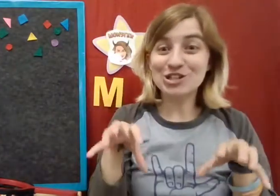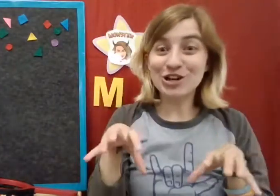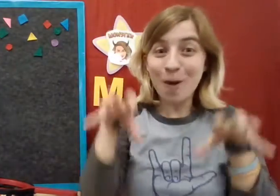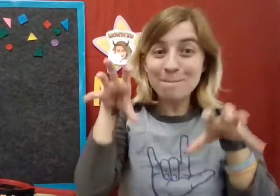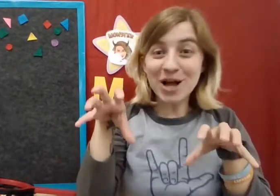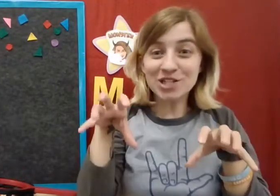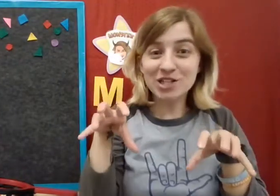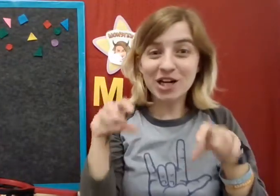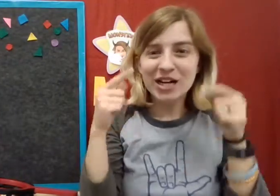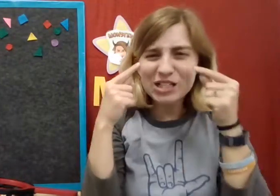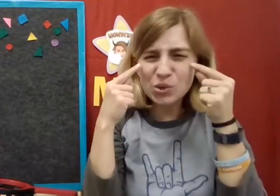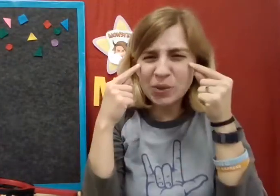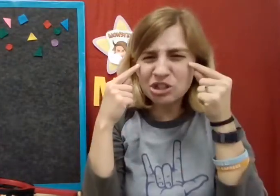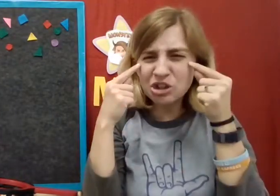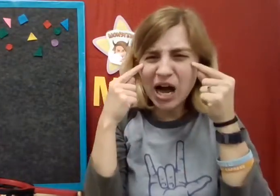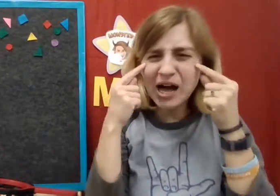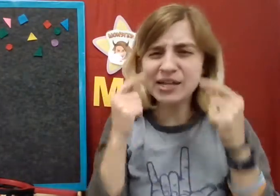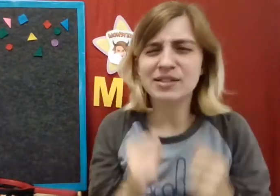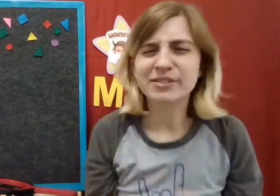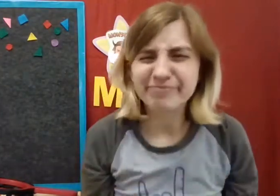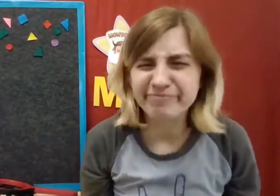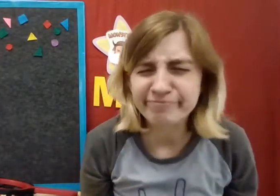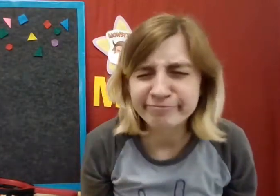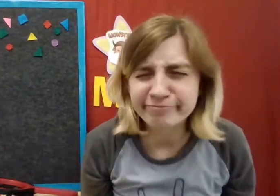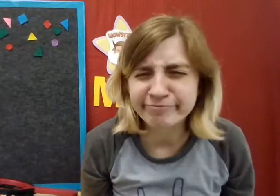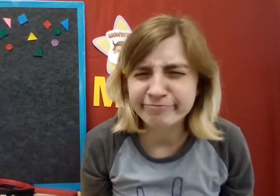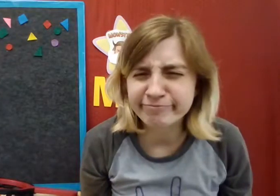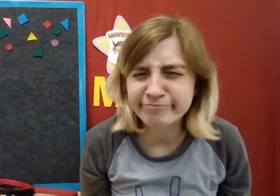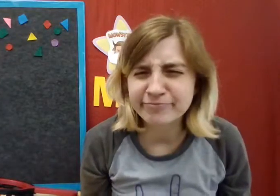Monster, monster, squint your eyes.